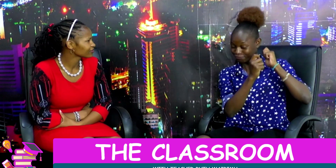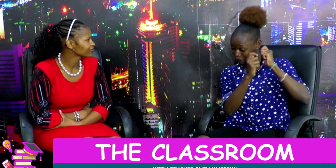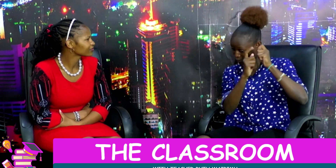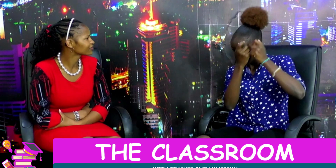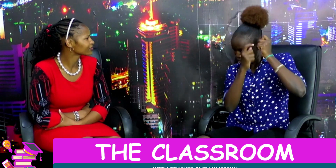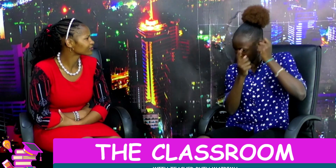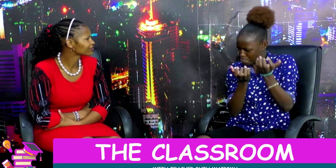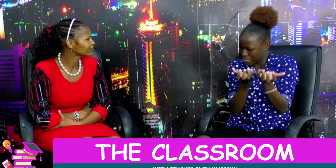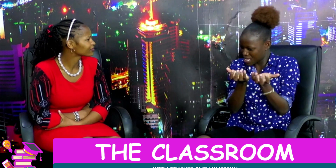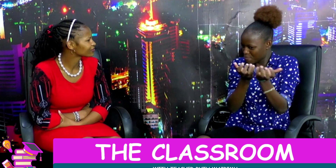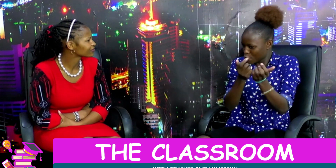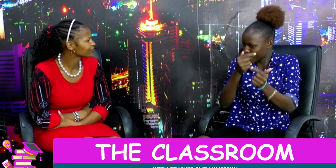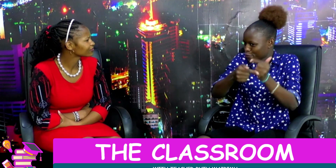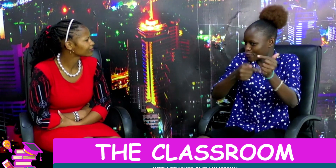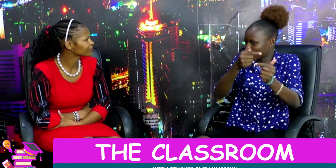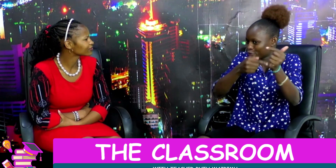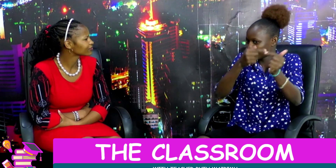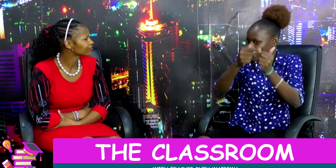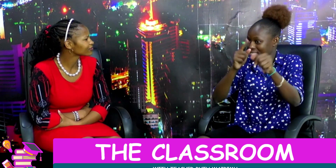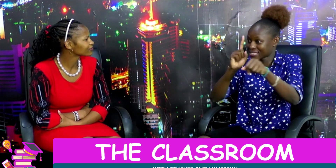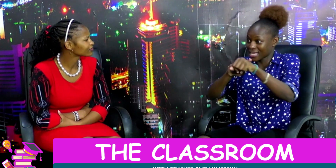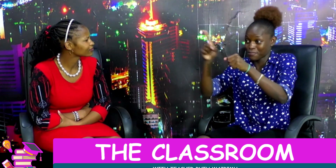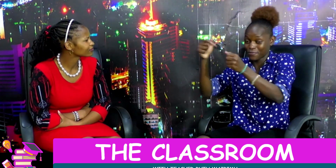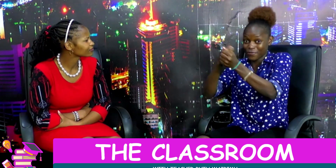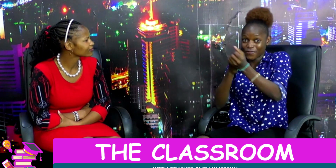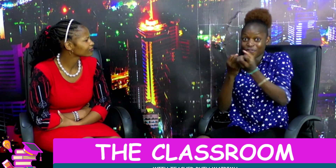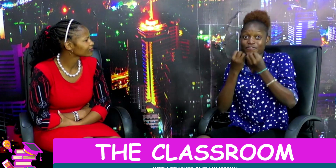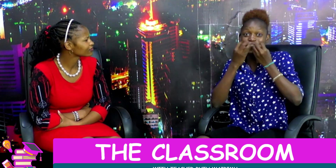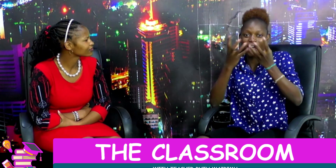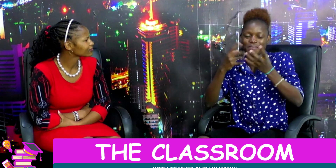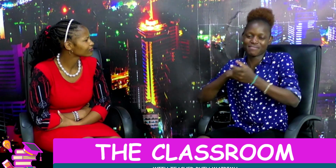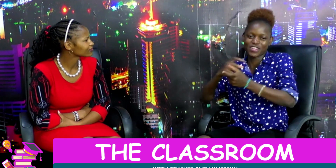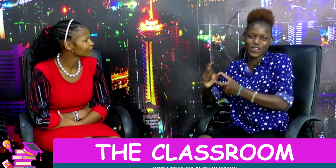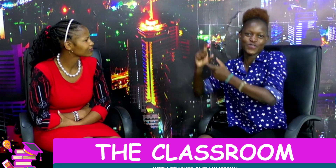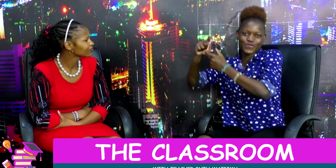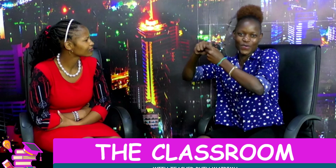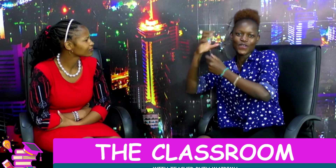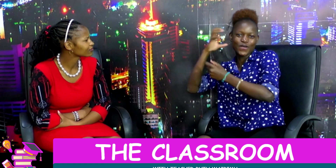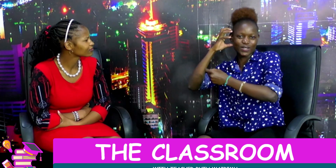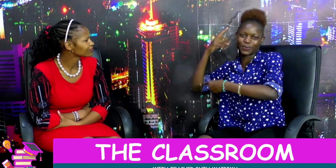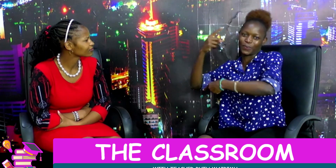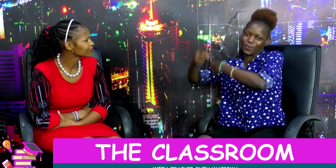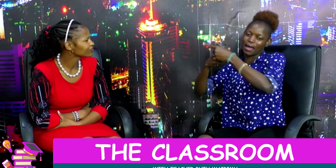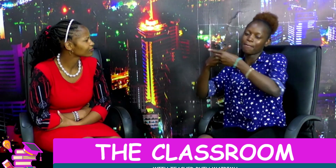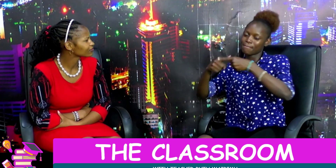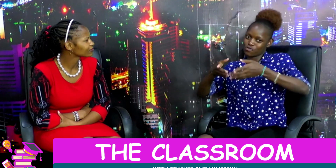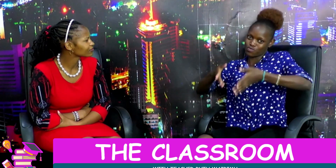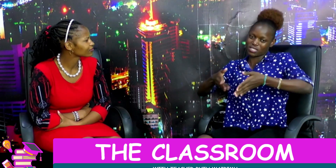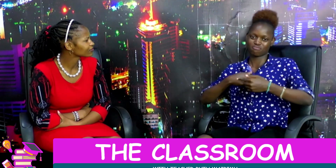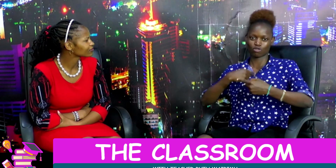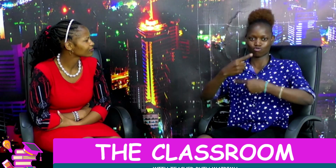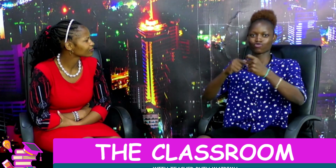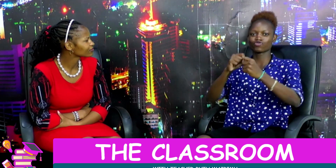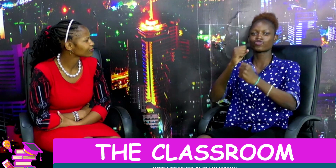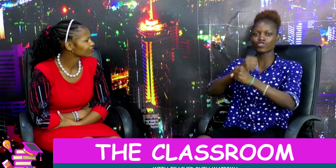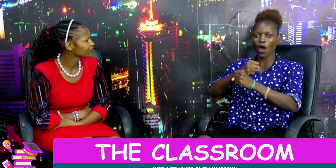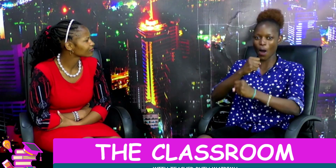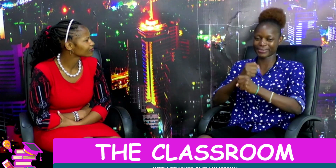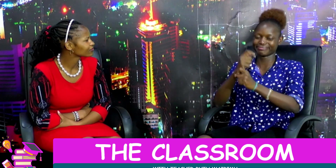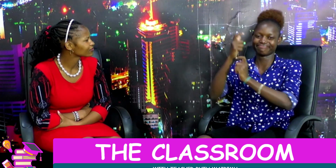So currently I've decided to have my own business, plating. That is, I'm continuing with it, and then later